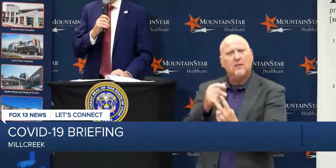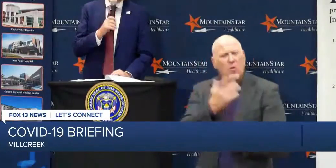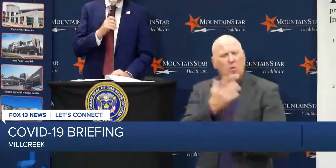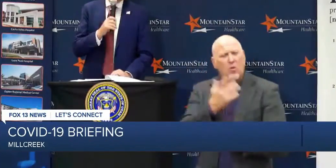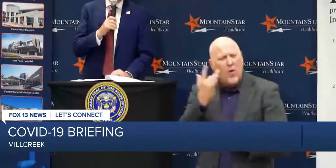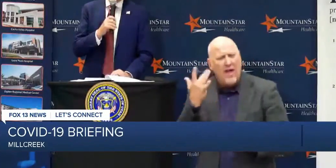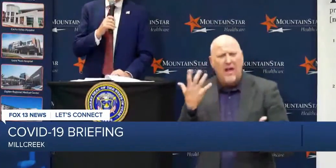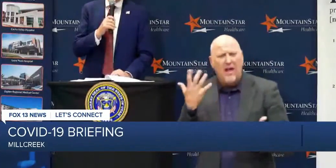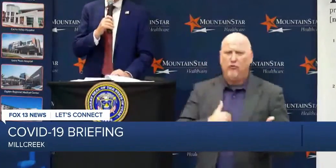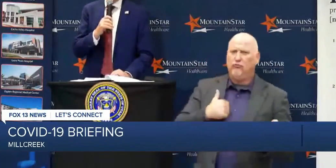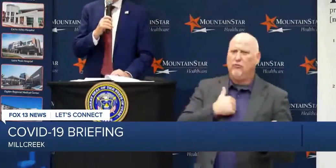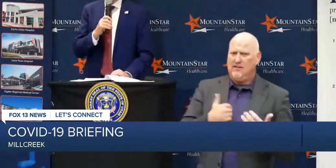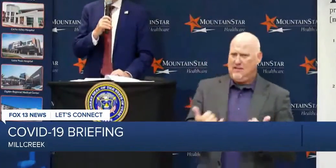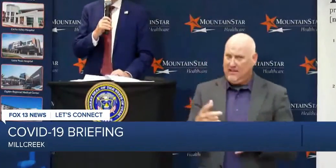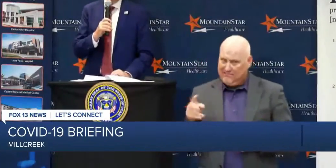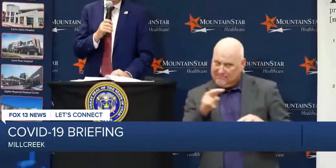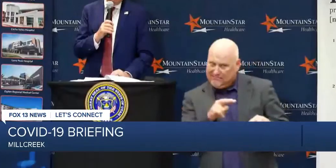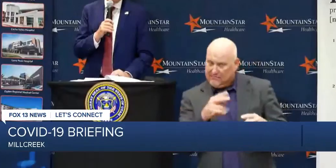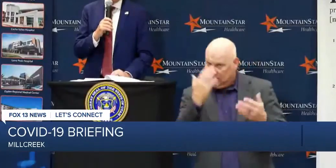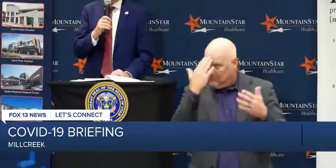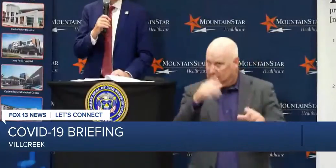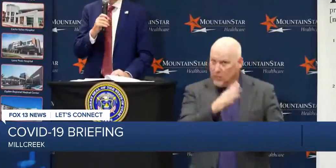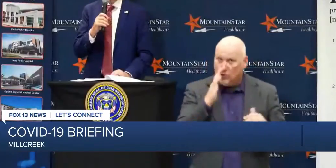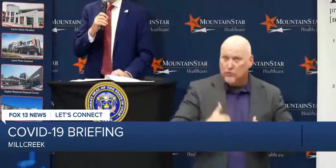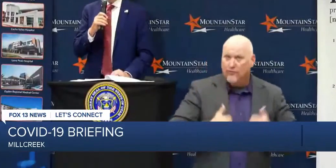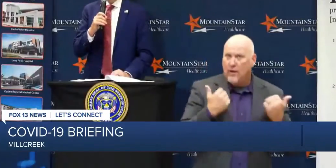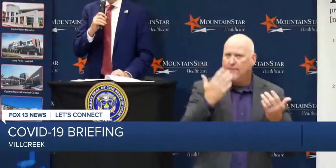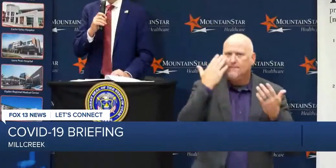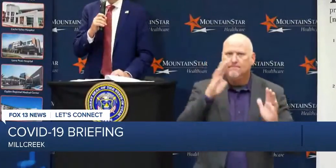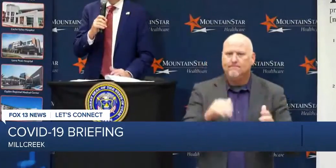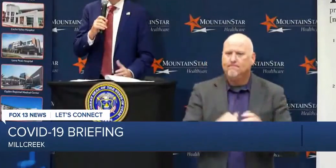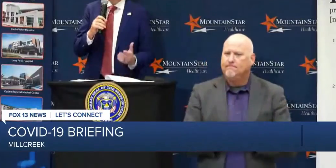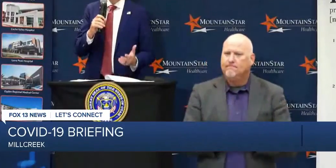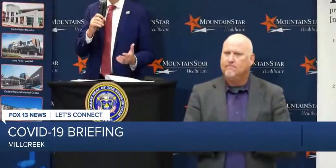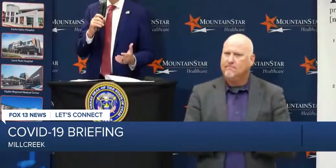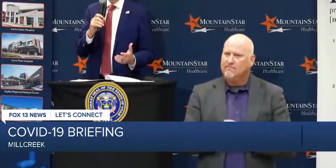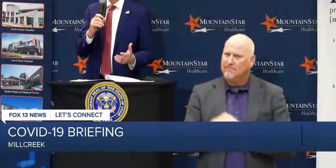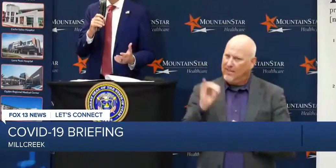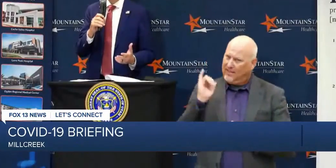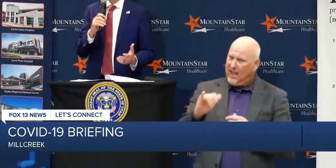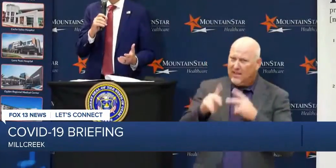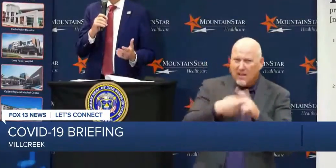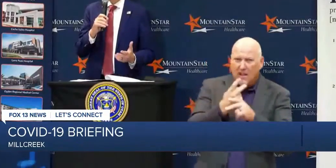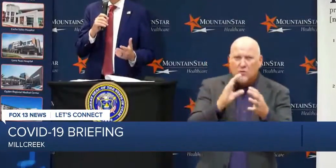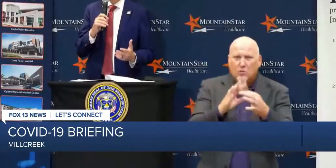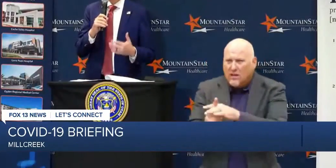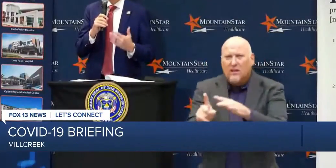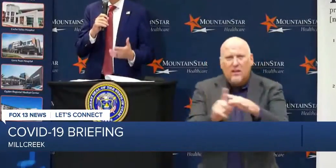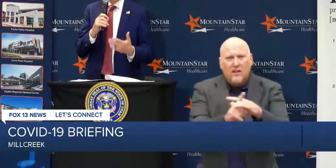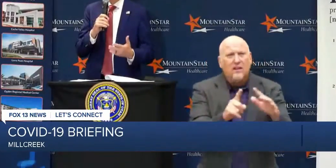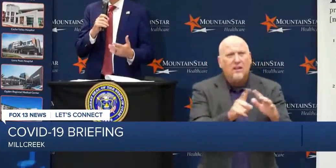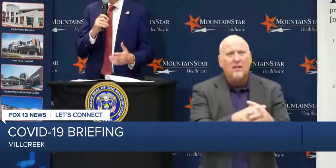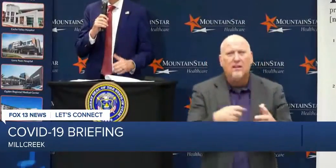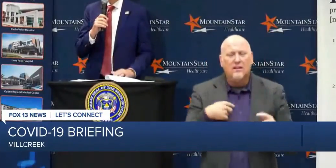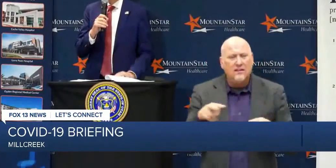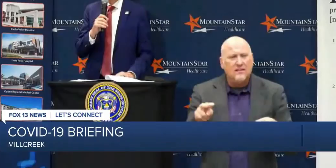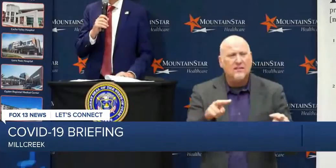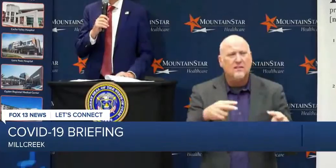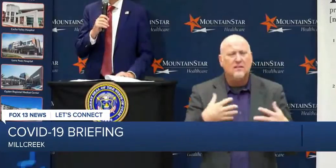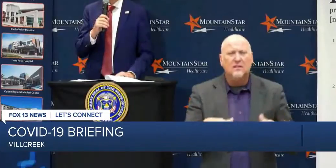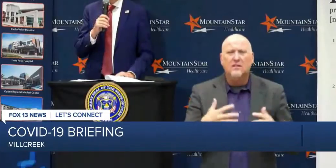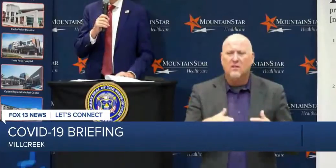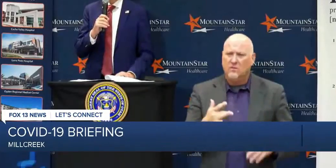we plead with you to get vaccinated. There is some good news, and the good news is that we are seeing more people